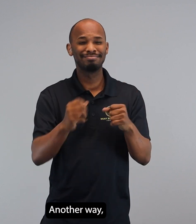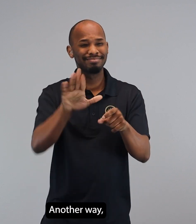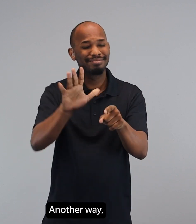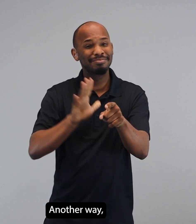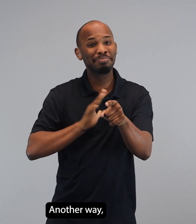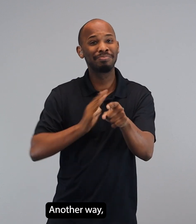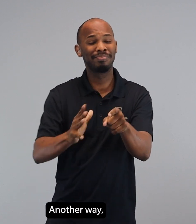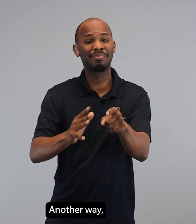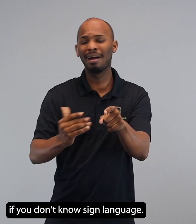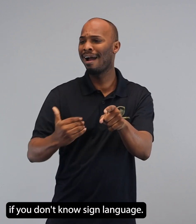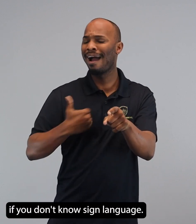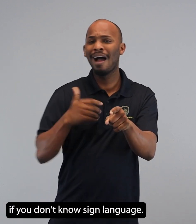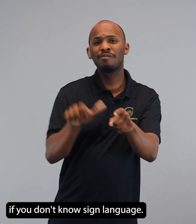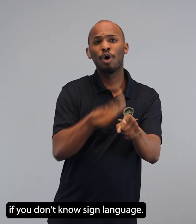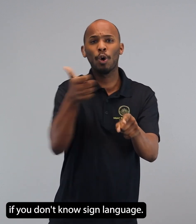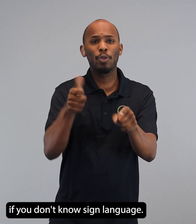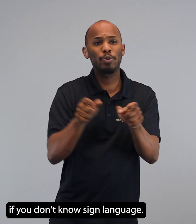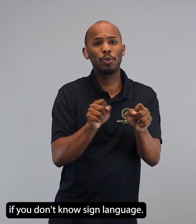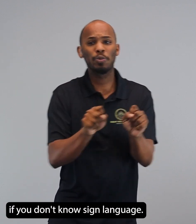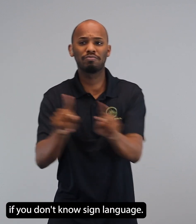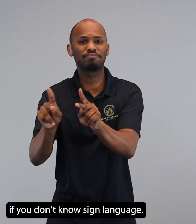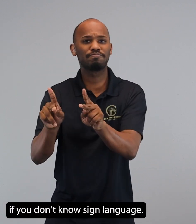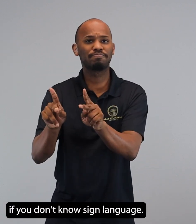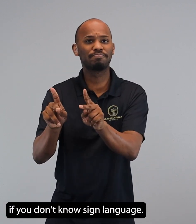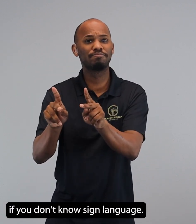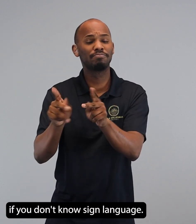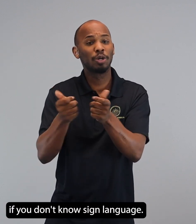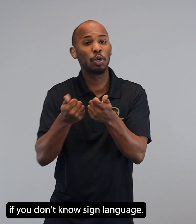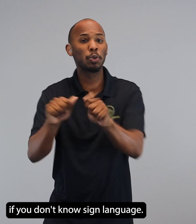Another way, if you don't know sign language,